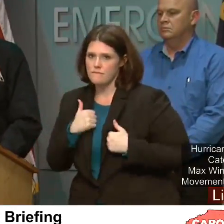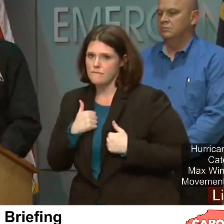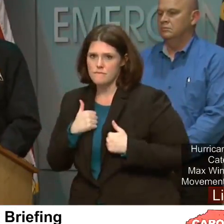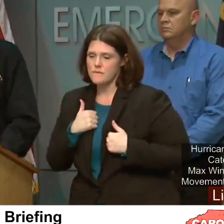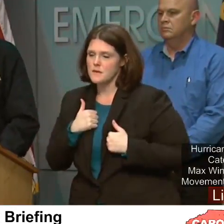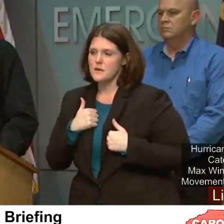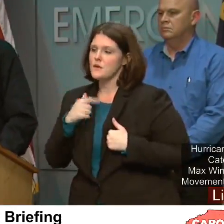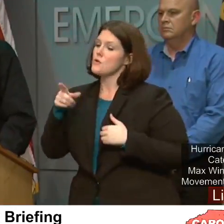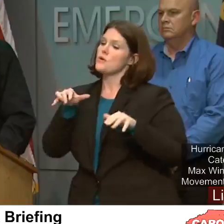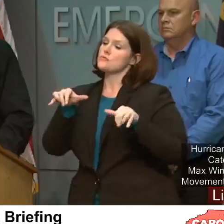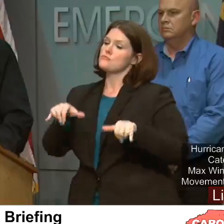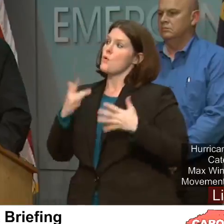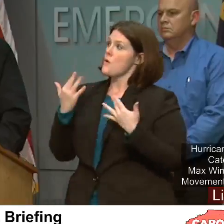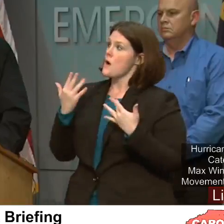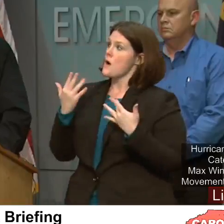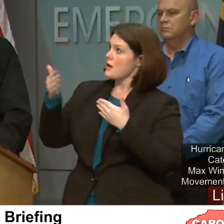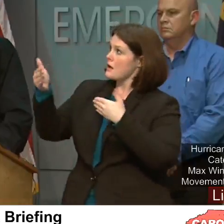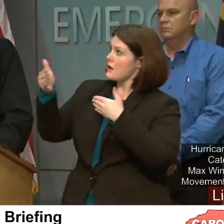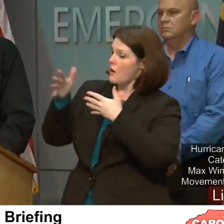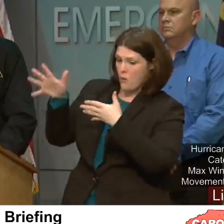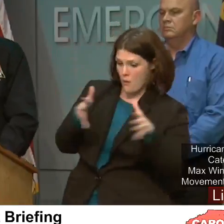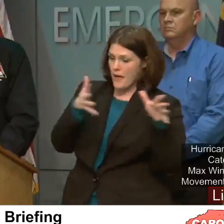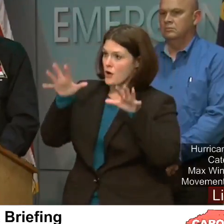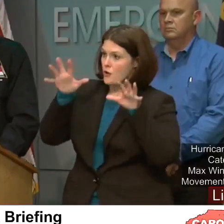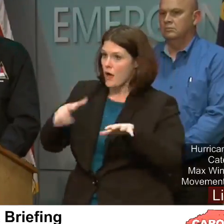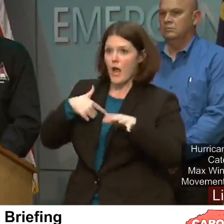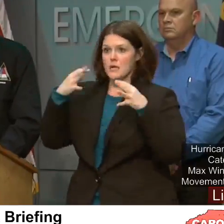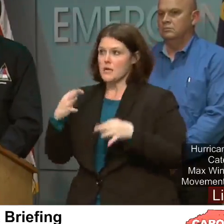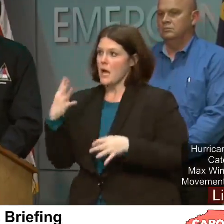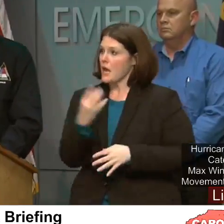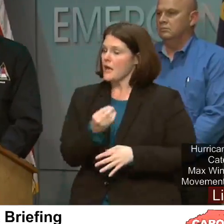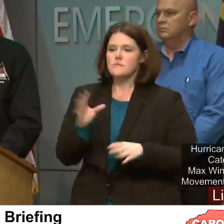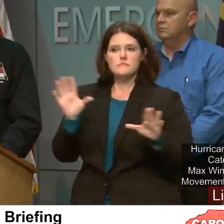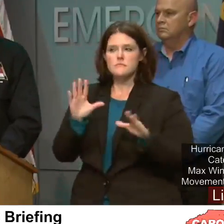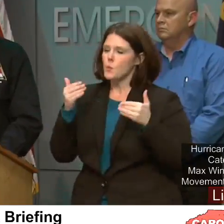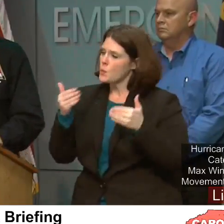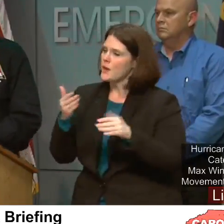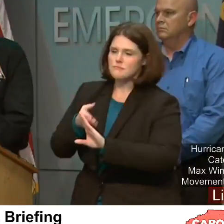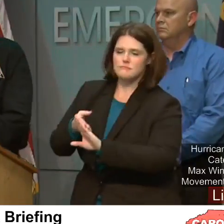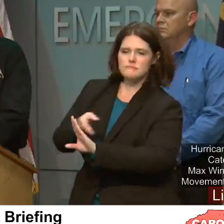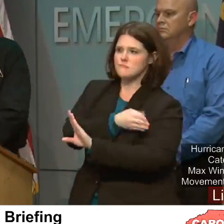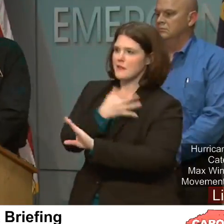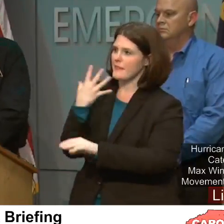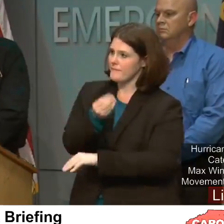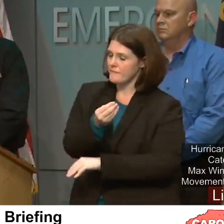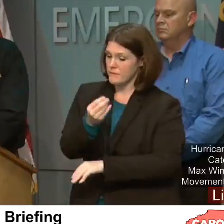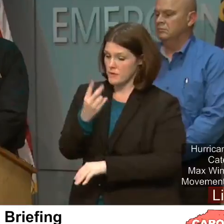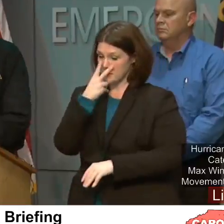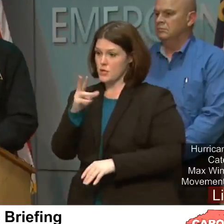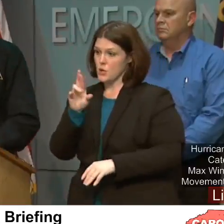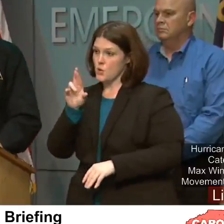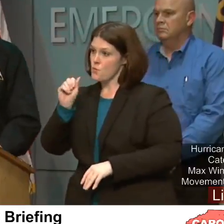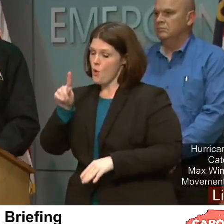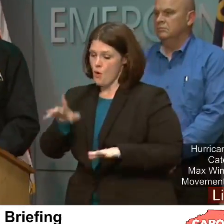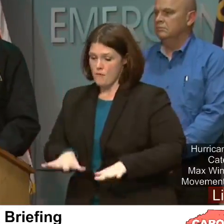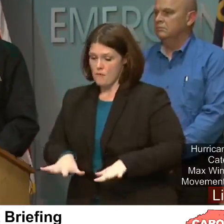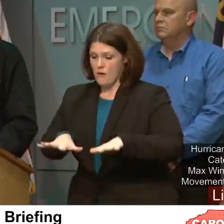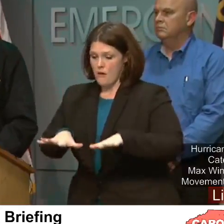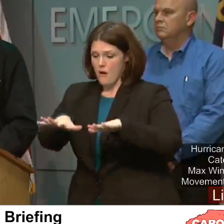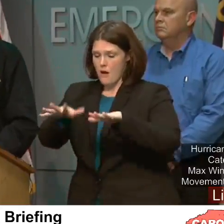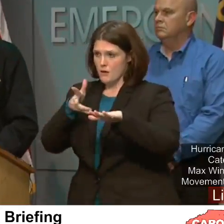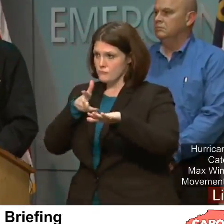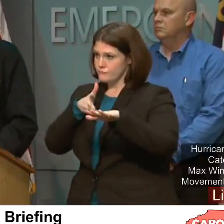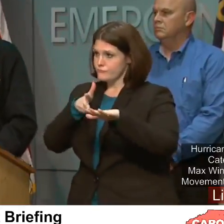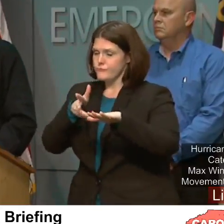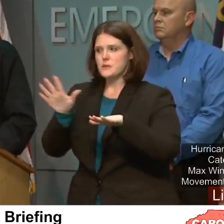the winds and rain start. Don't try to drive on flooded roads. Those flood